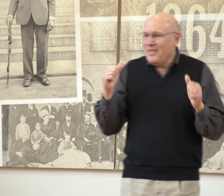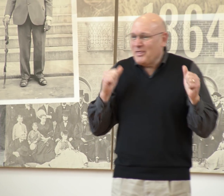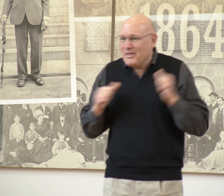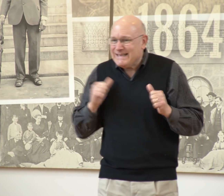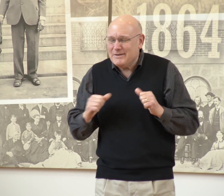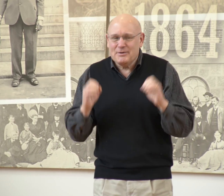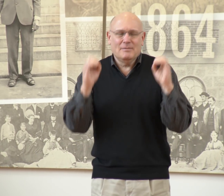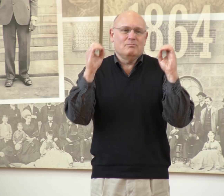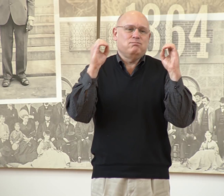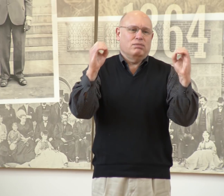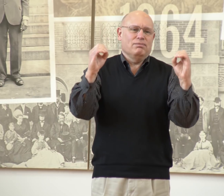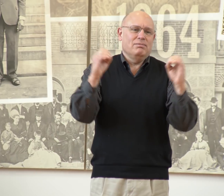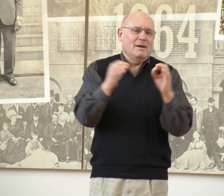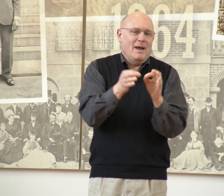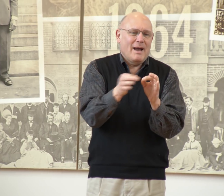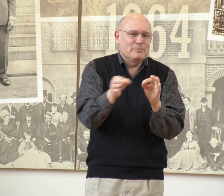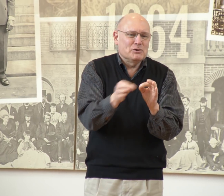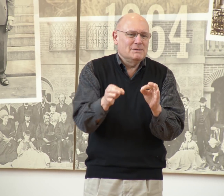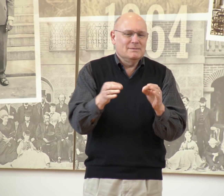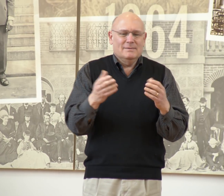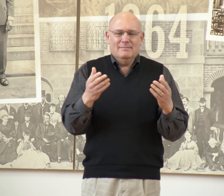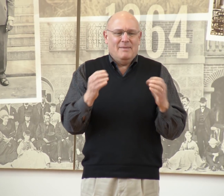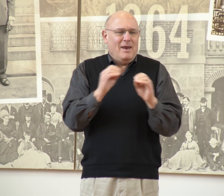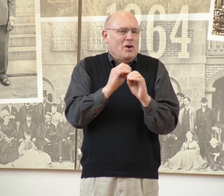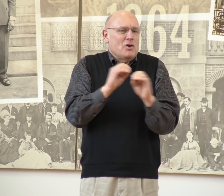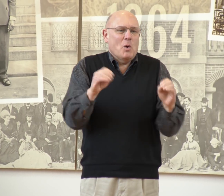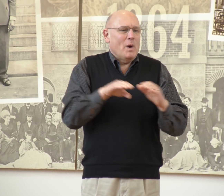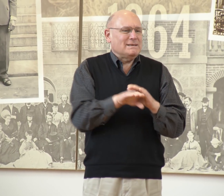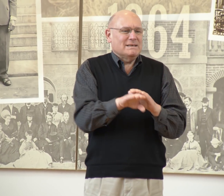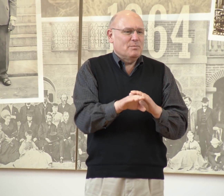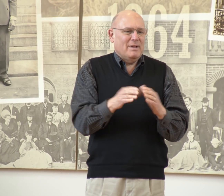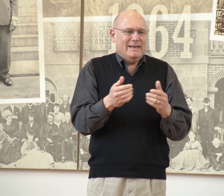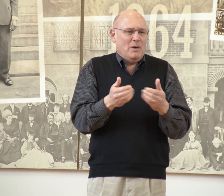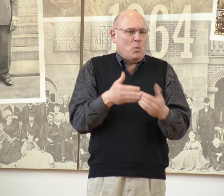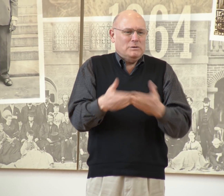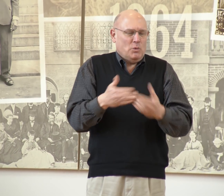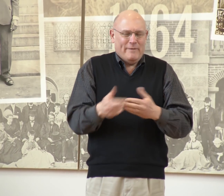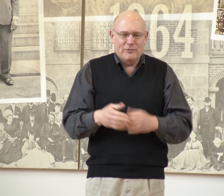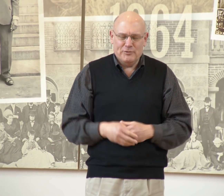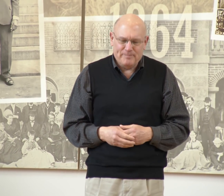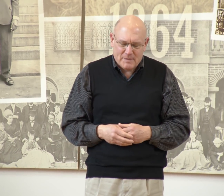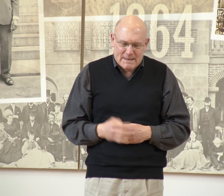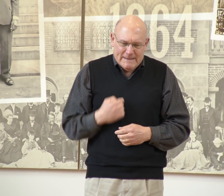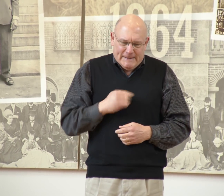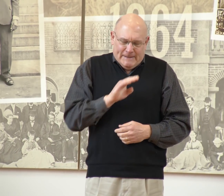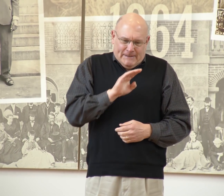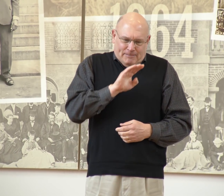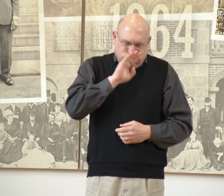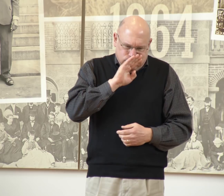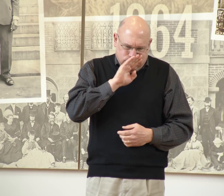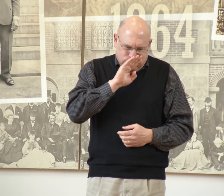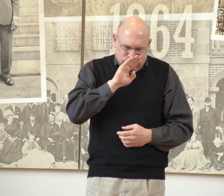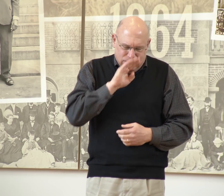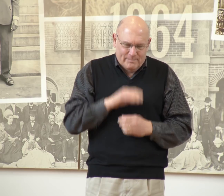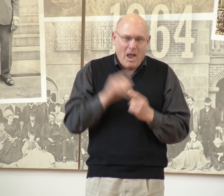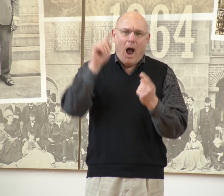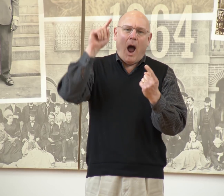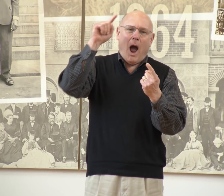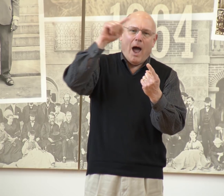Movies, television, theater, there were no captions. There was no accessibility whatsoever. I was